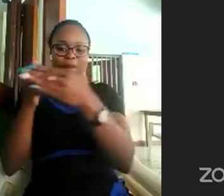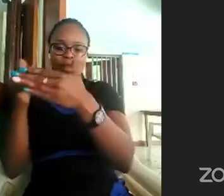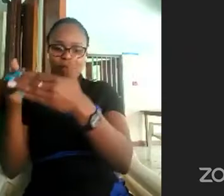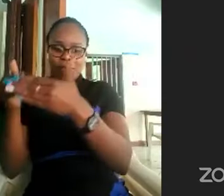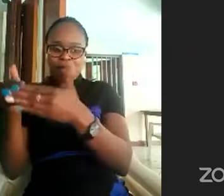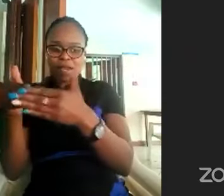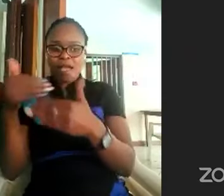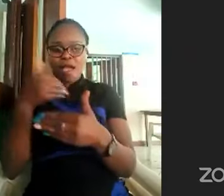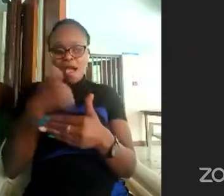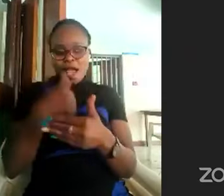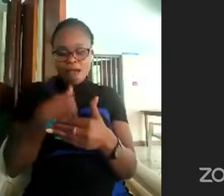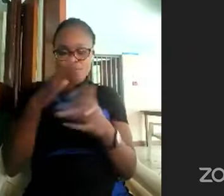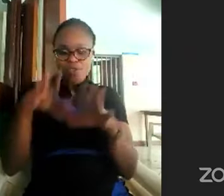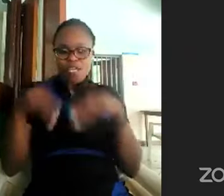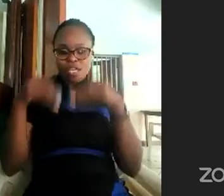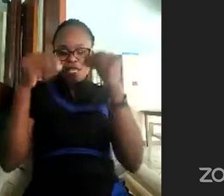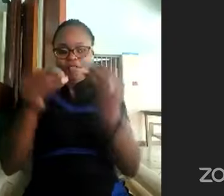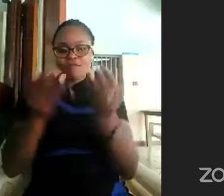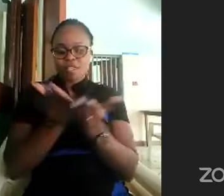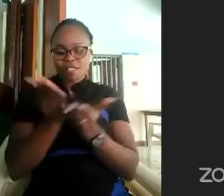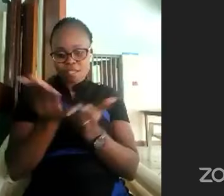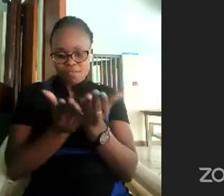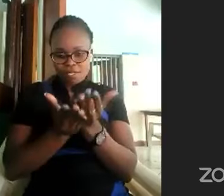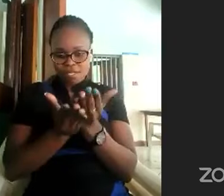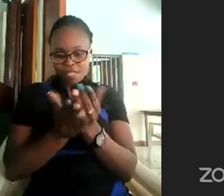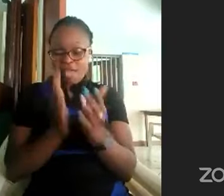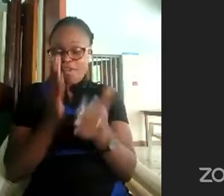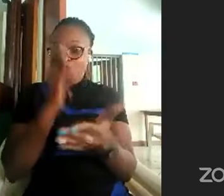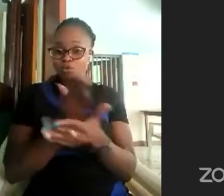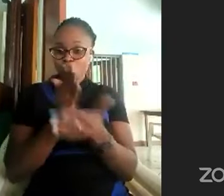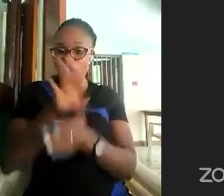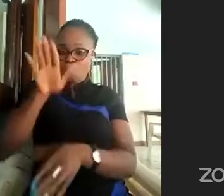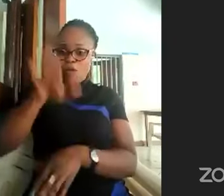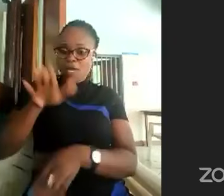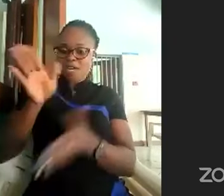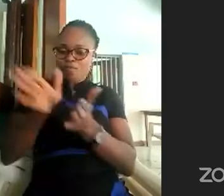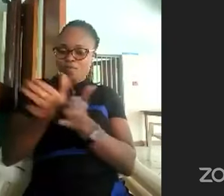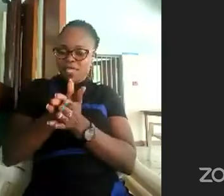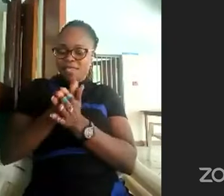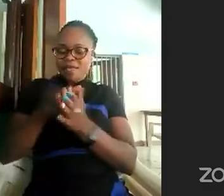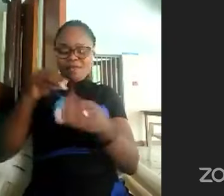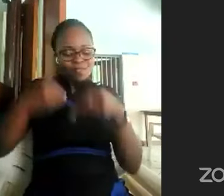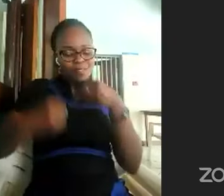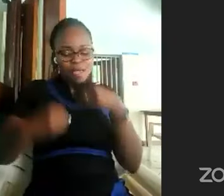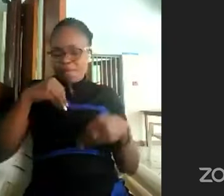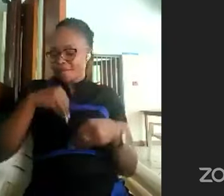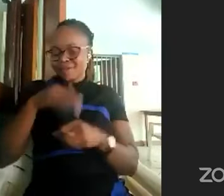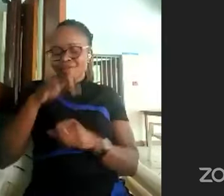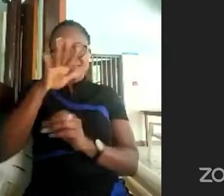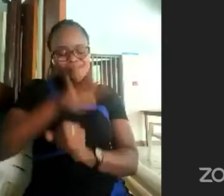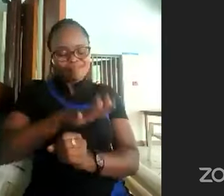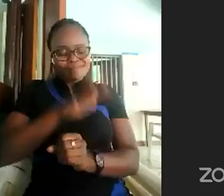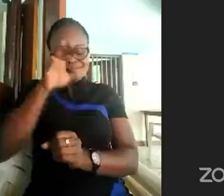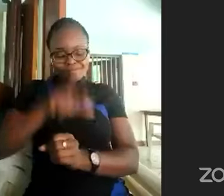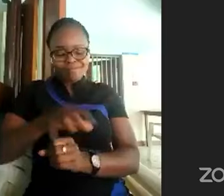and the marginalized group suffer a lot because they are not attended to the way they are supposed to be attended to. Even in Kenya,